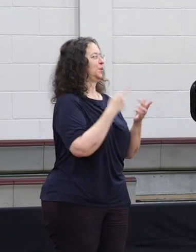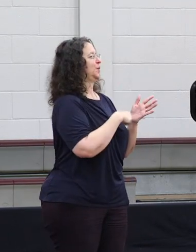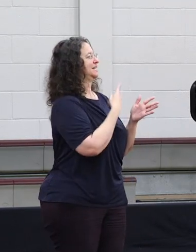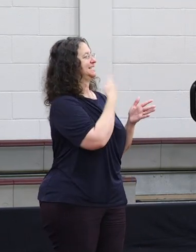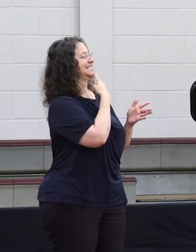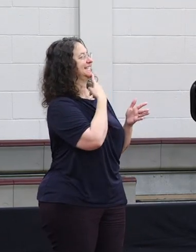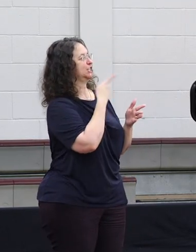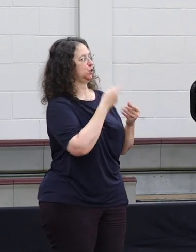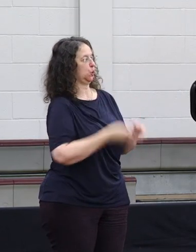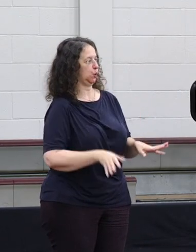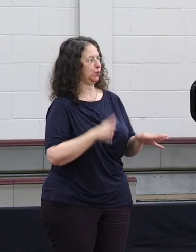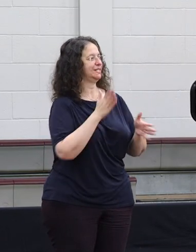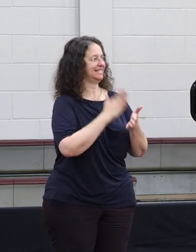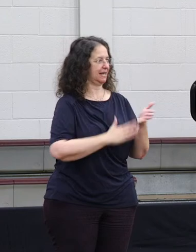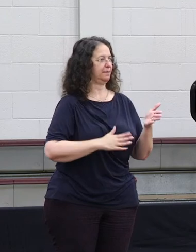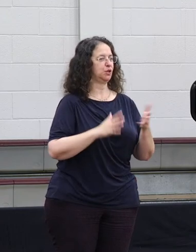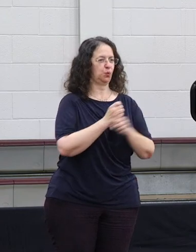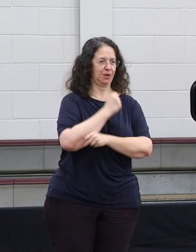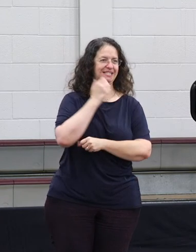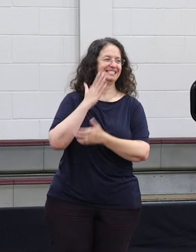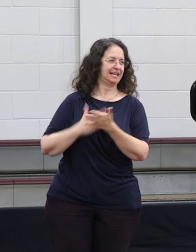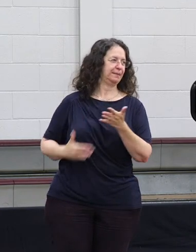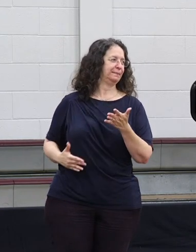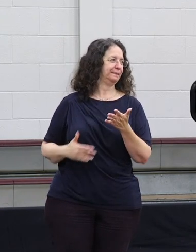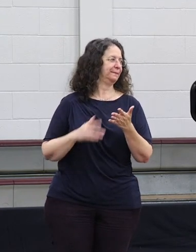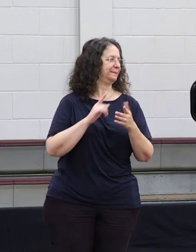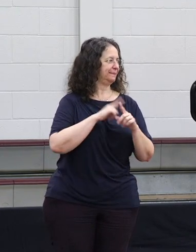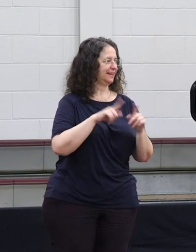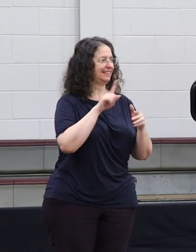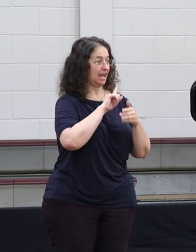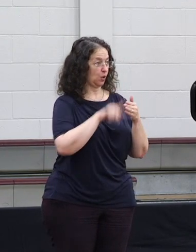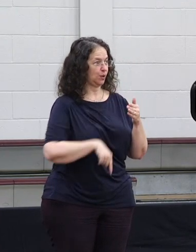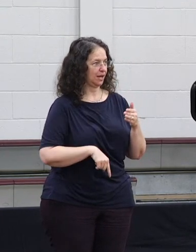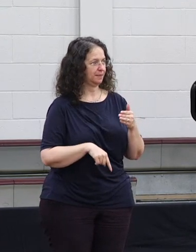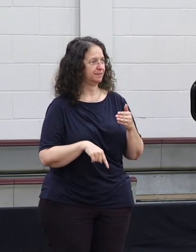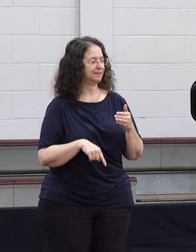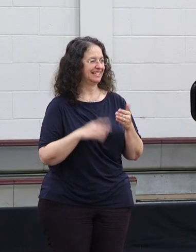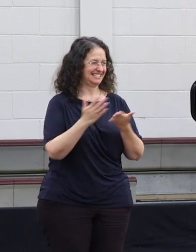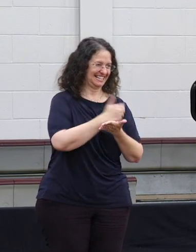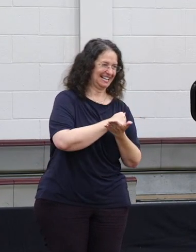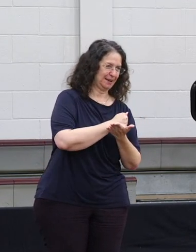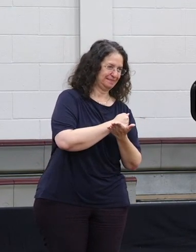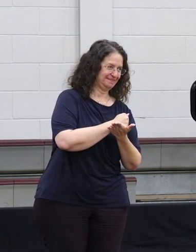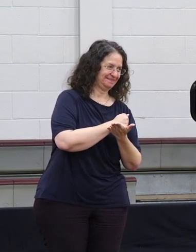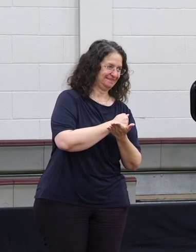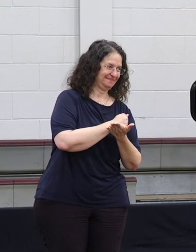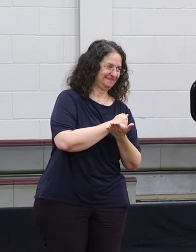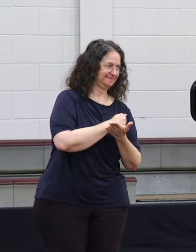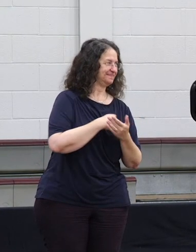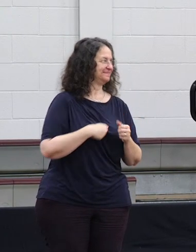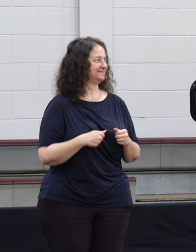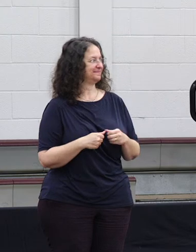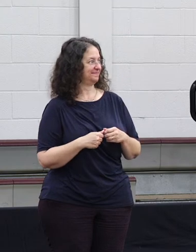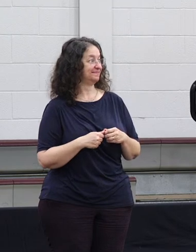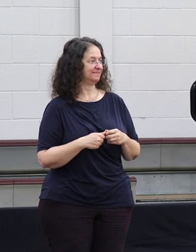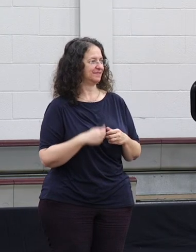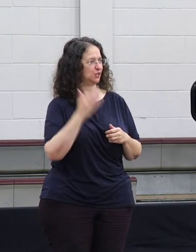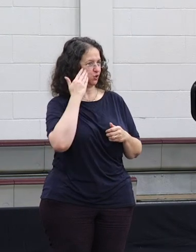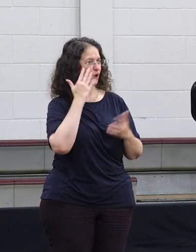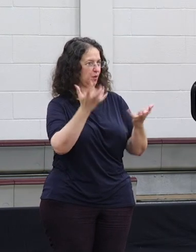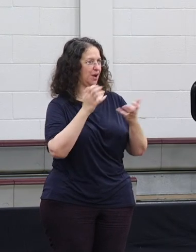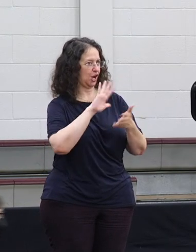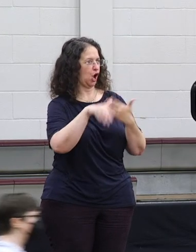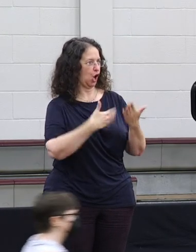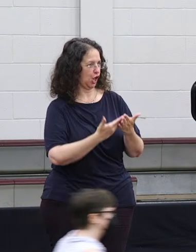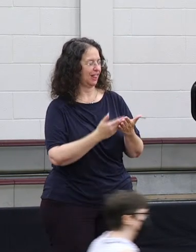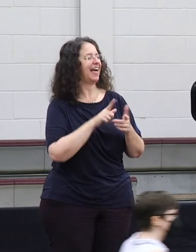guess you lose some and win some, as long as the outcome is income. You know I want it all,